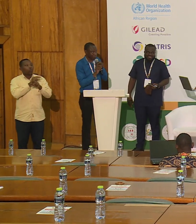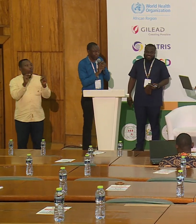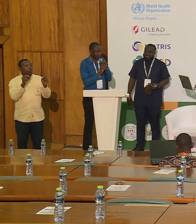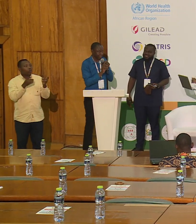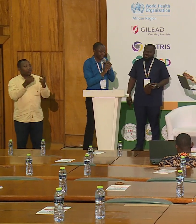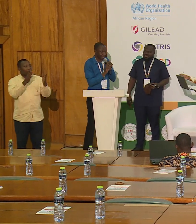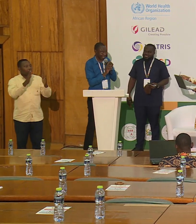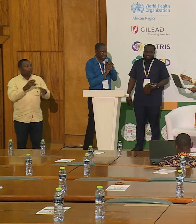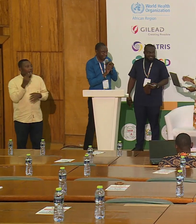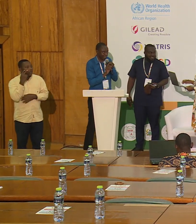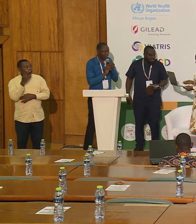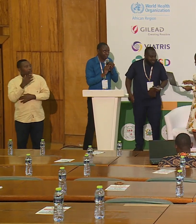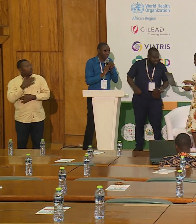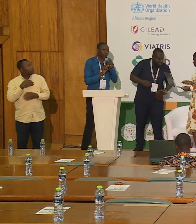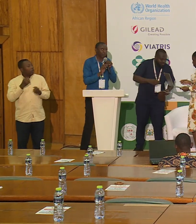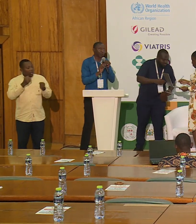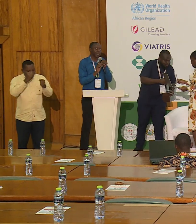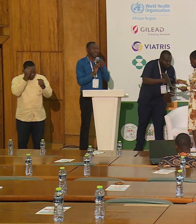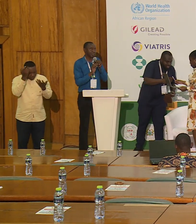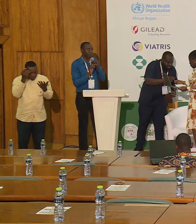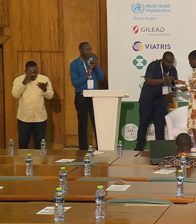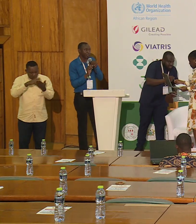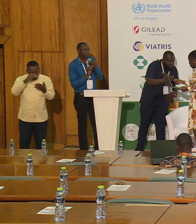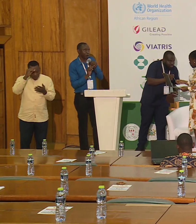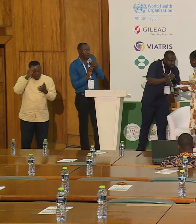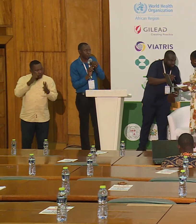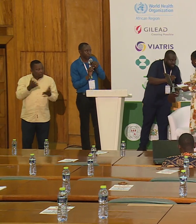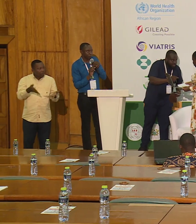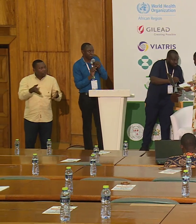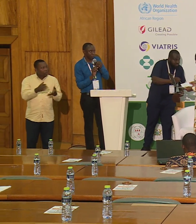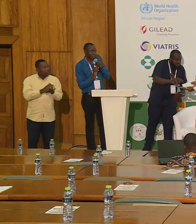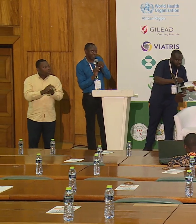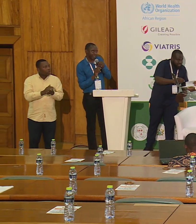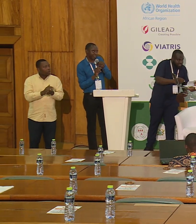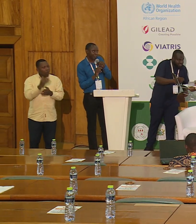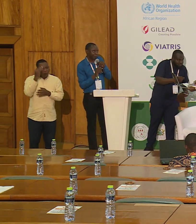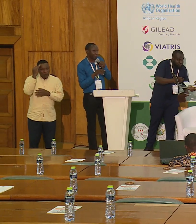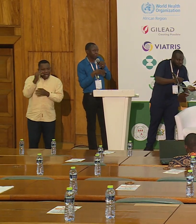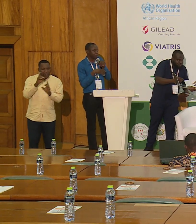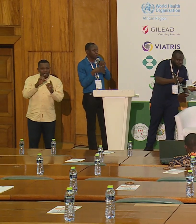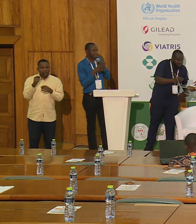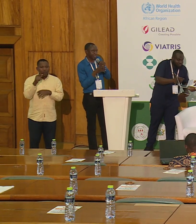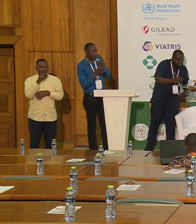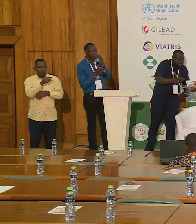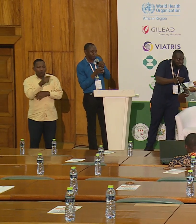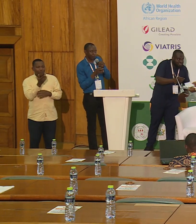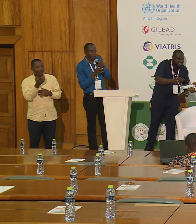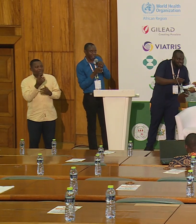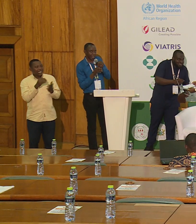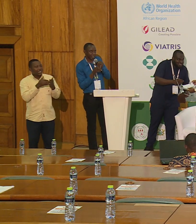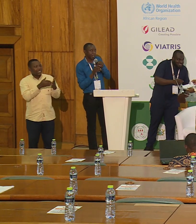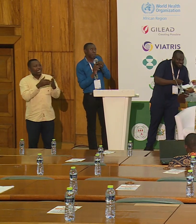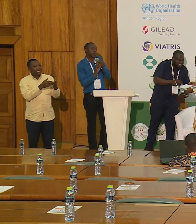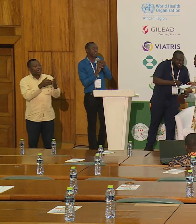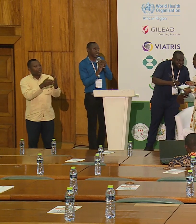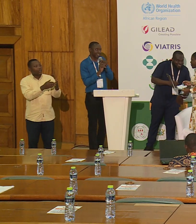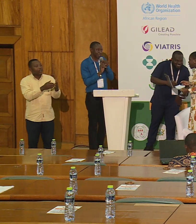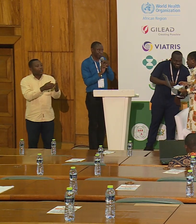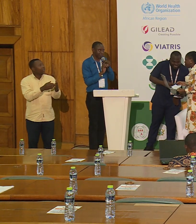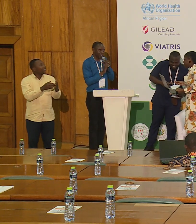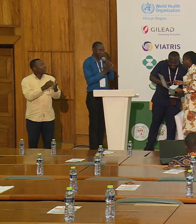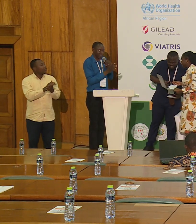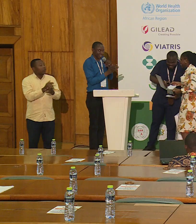seeing my supervisors, they are here. So they would ask me, why did you moderate? Maybe you got something from Icasa. So